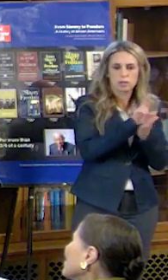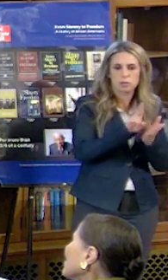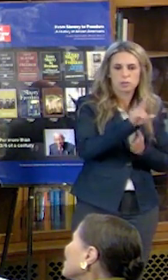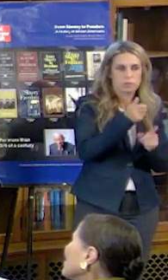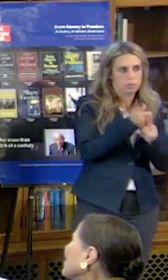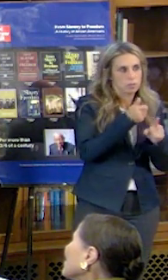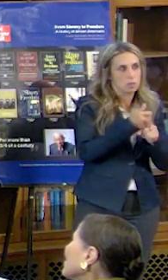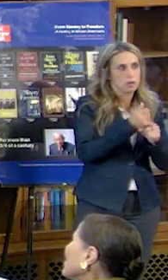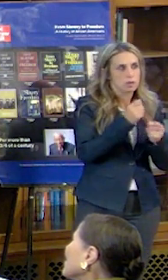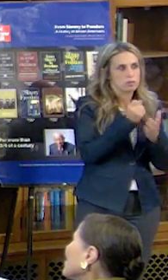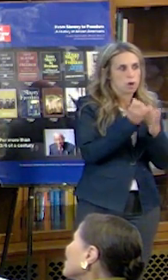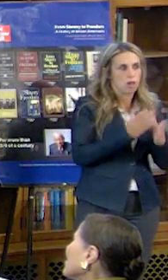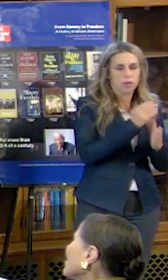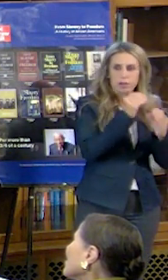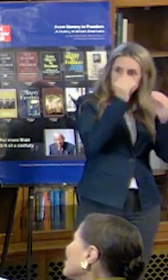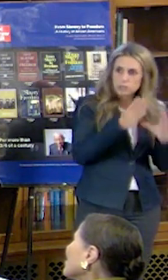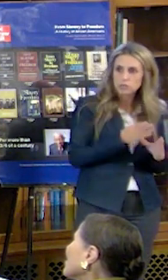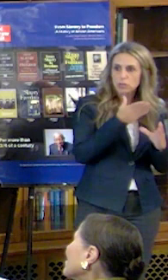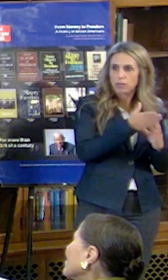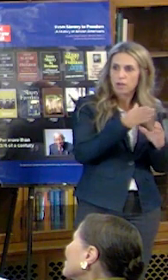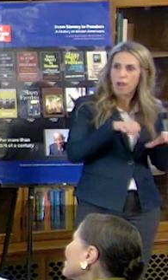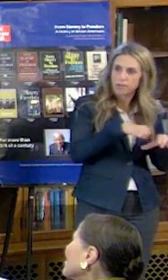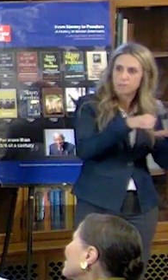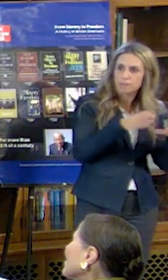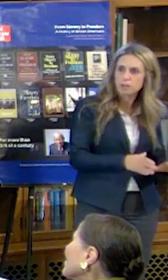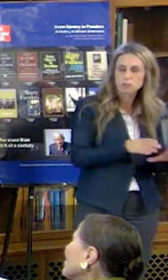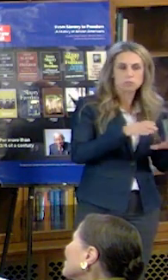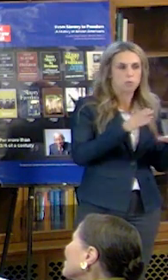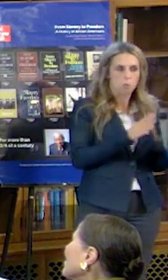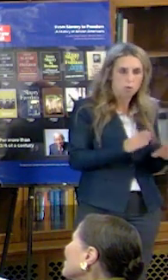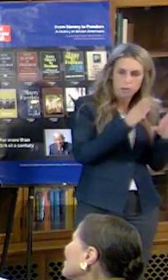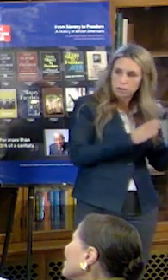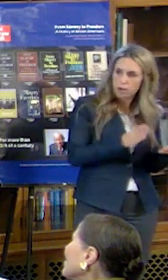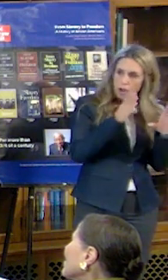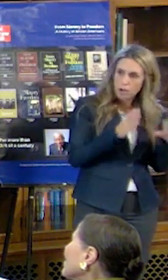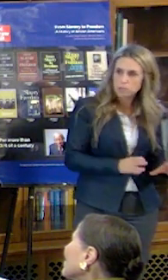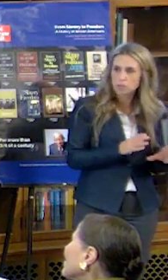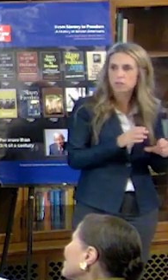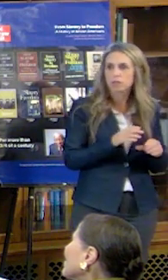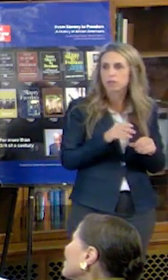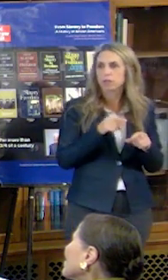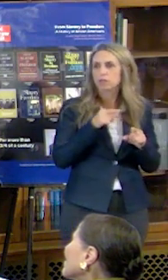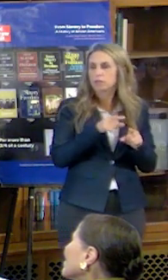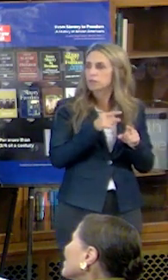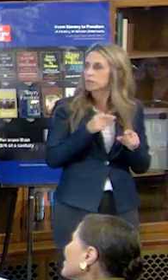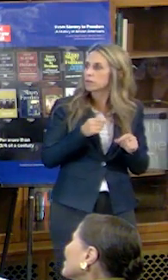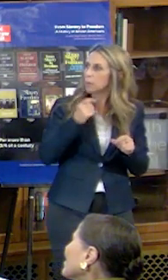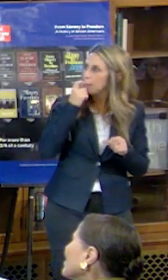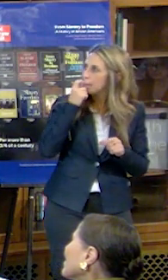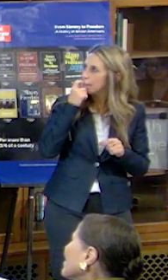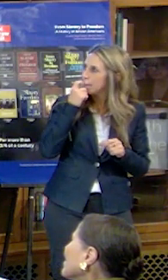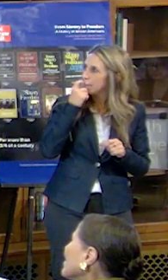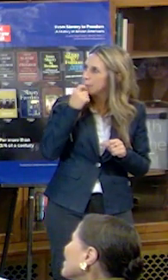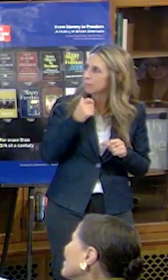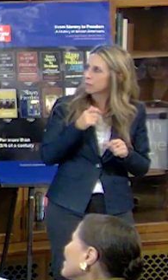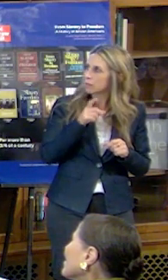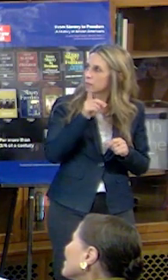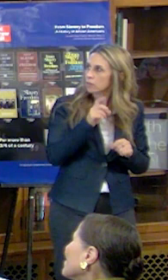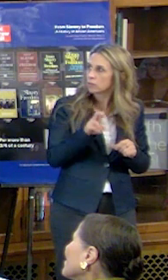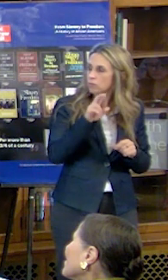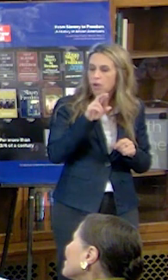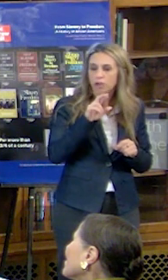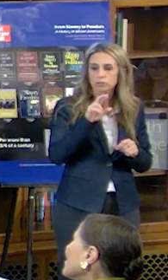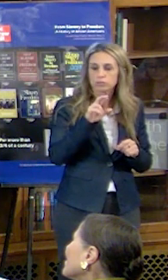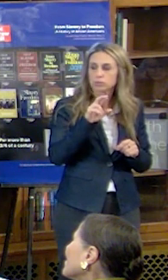a scholar teacher acting as organizer once to called him a Workforce for the association Dr John